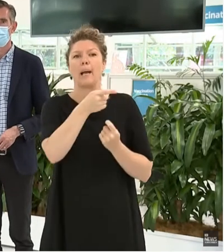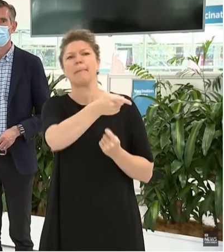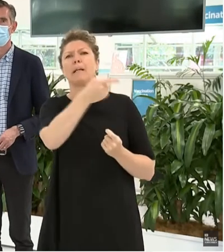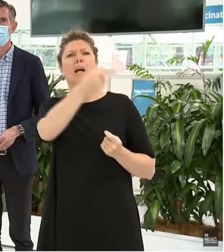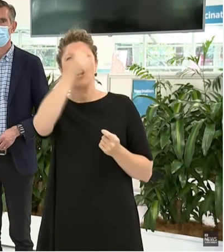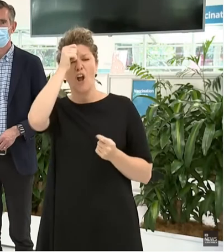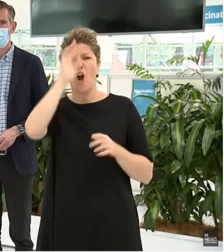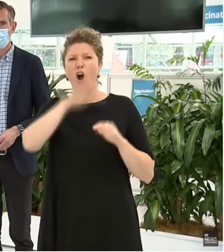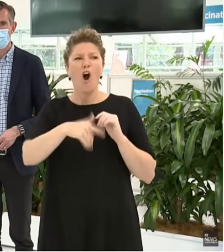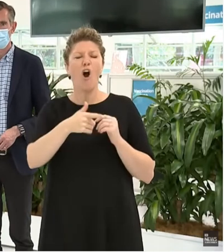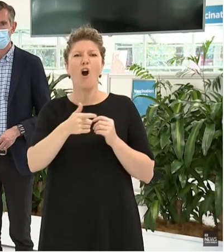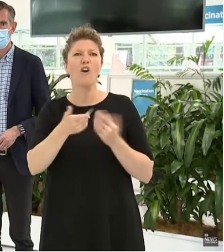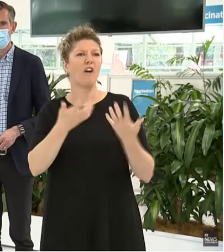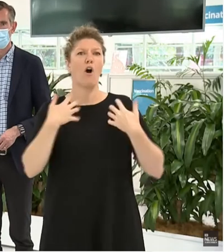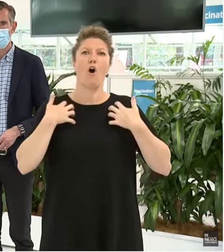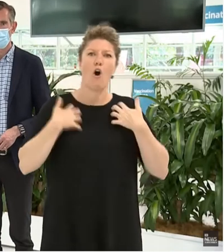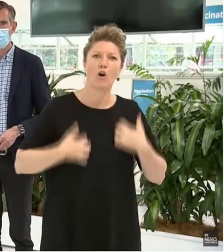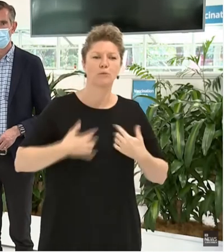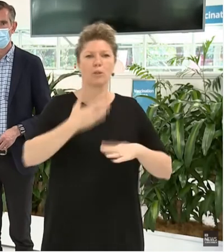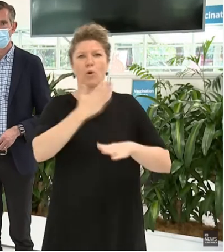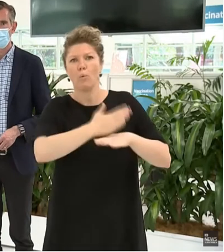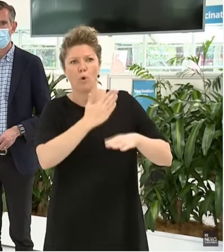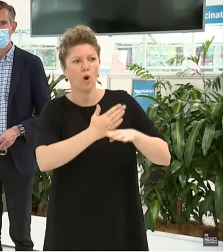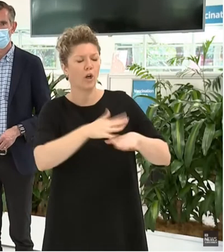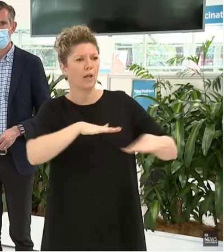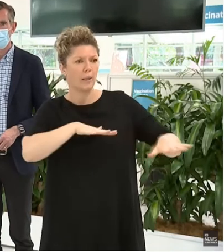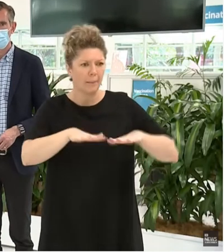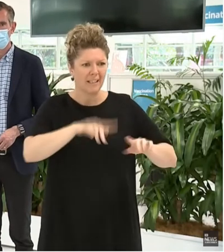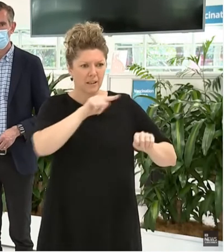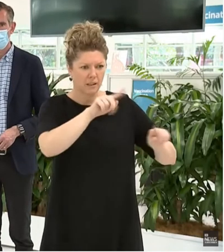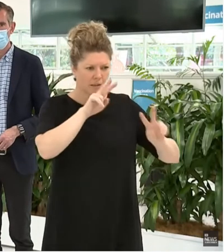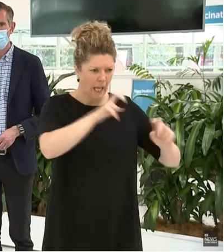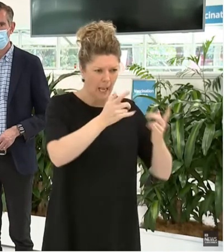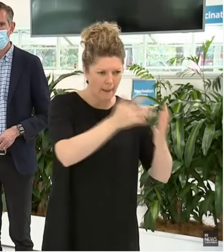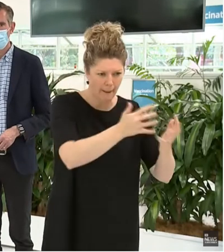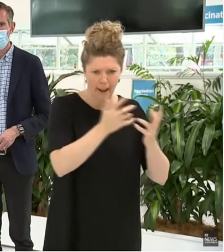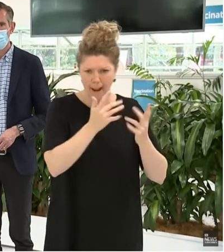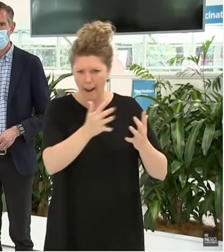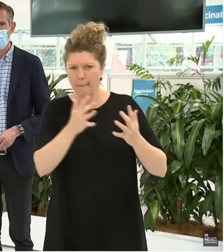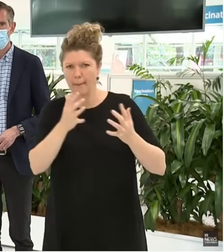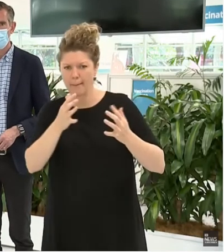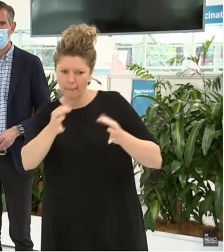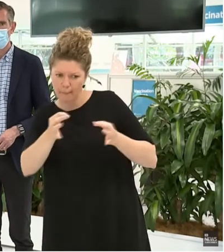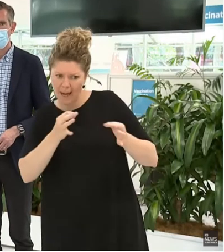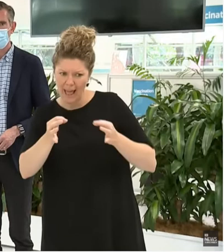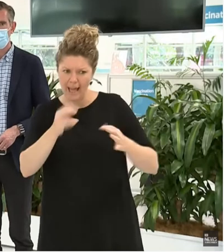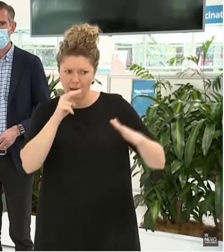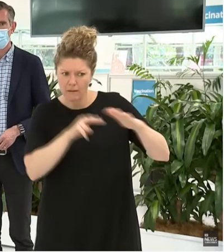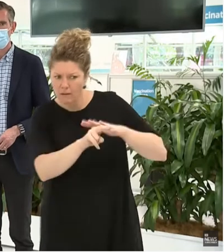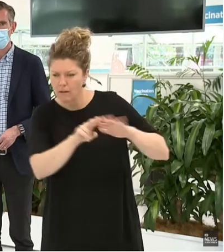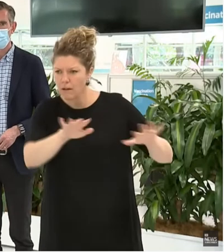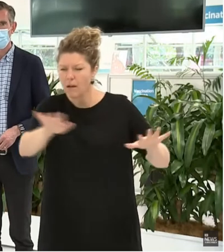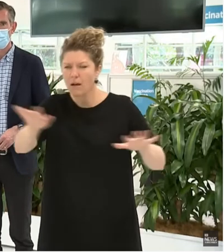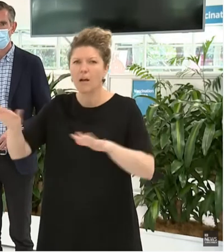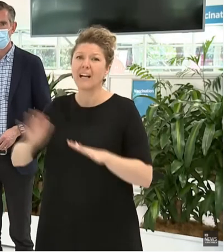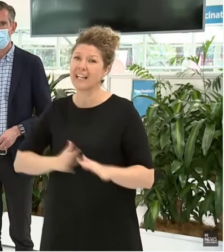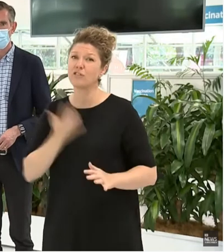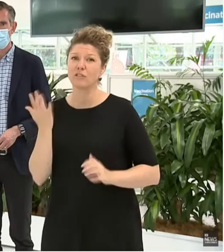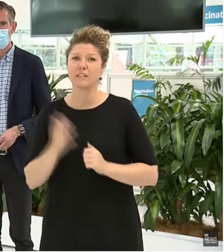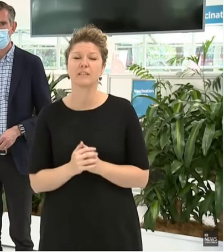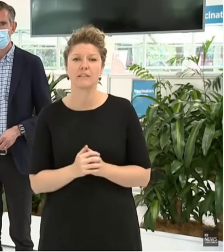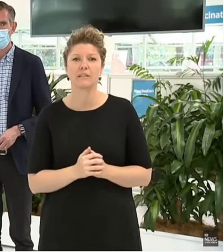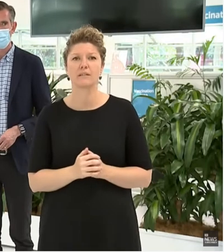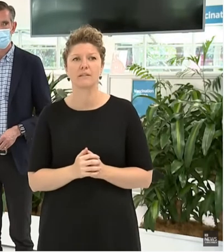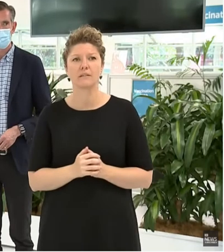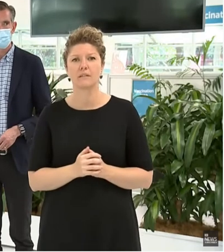on pathology, the effect on operationalisation in hospitals, as in how do you operationalise the outcomes of your decisions. It's an interesting challenge.